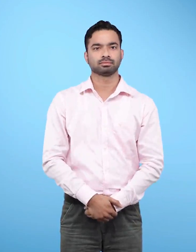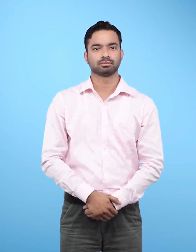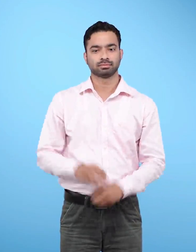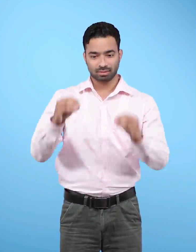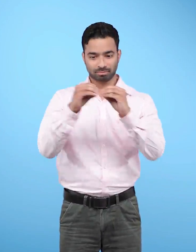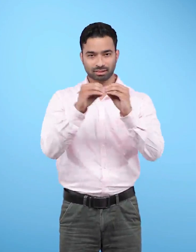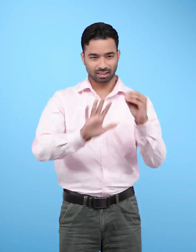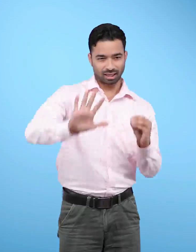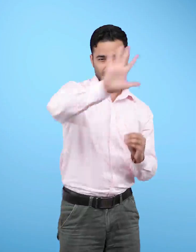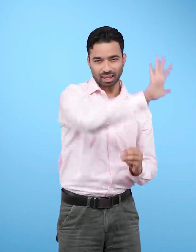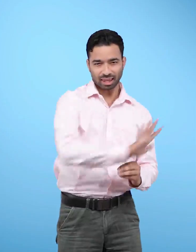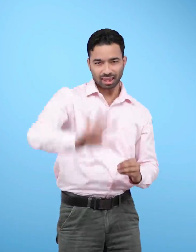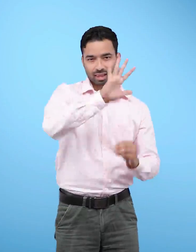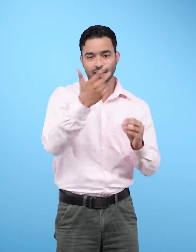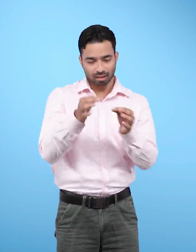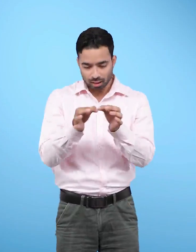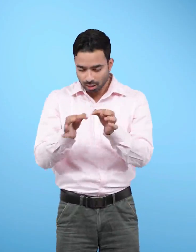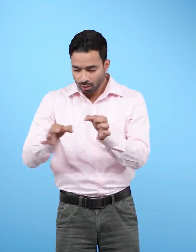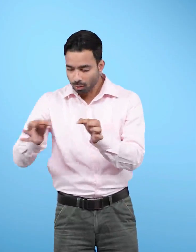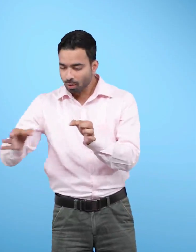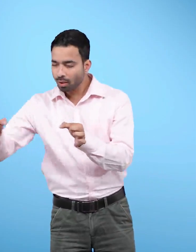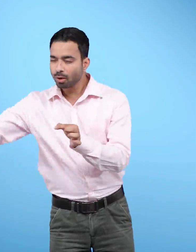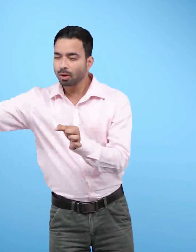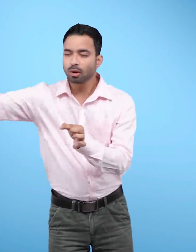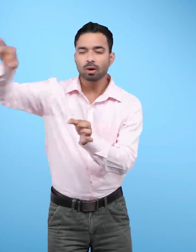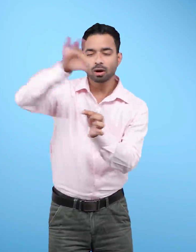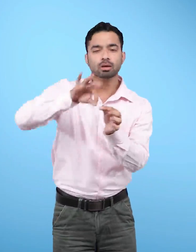What is the length of the boundary of Lake B in the drawing?